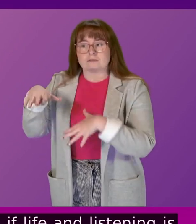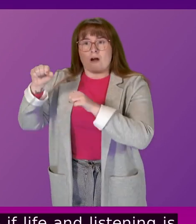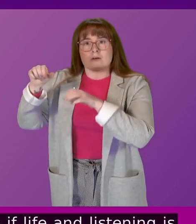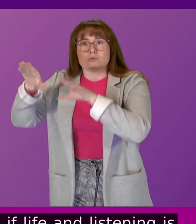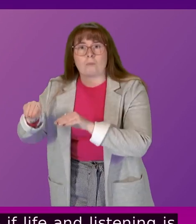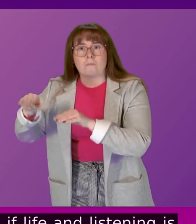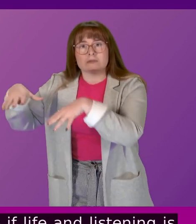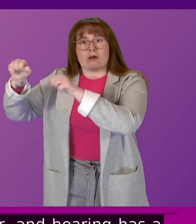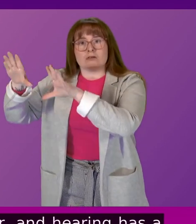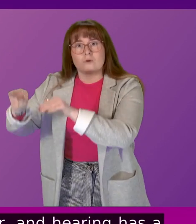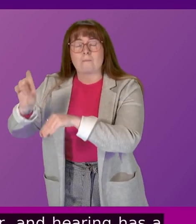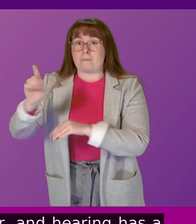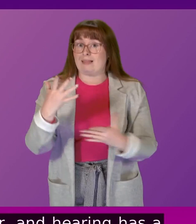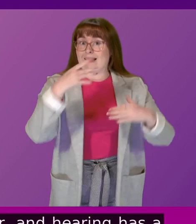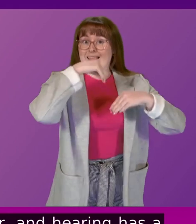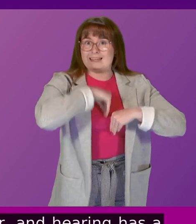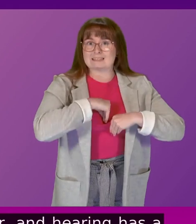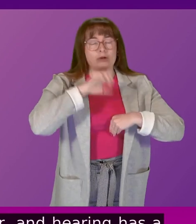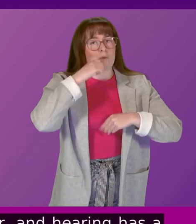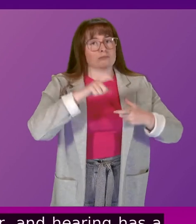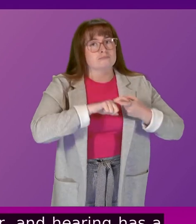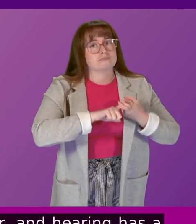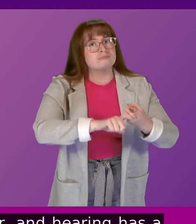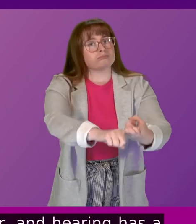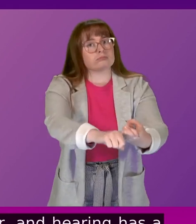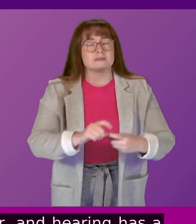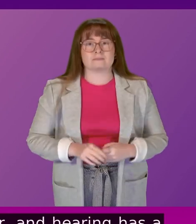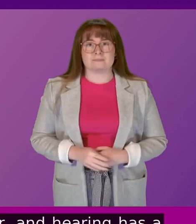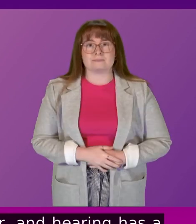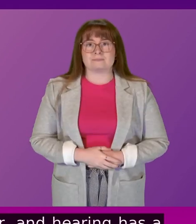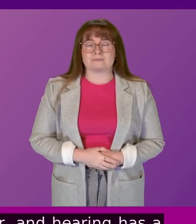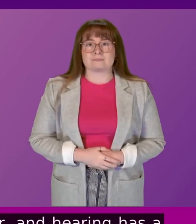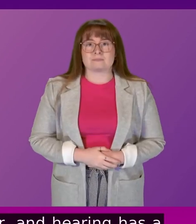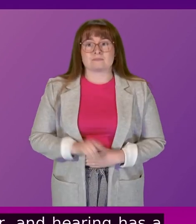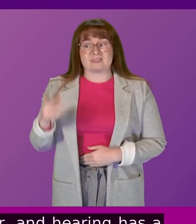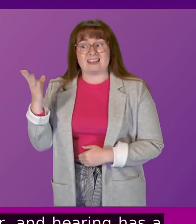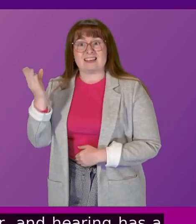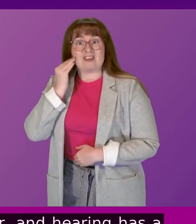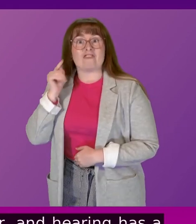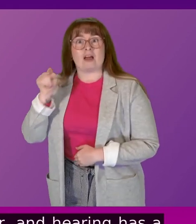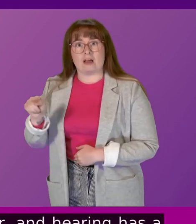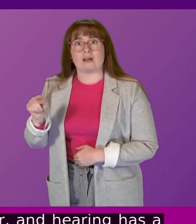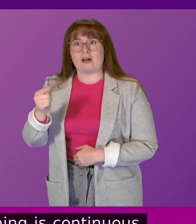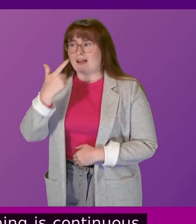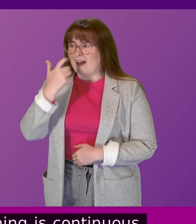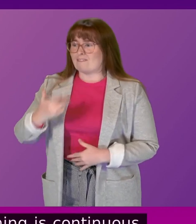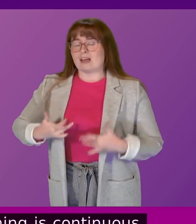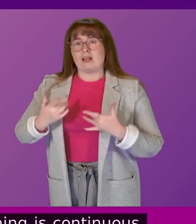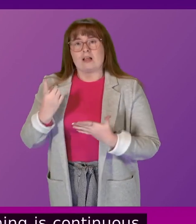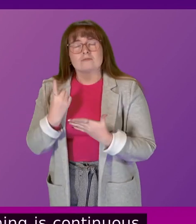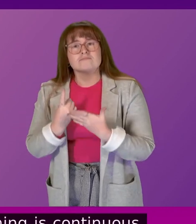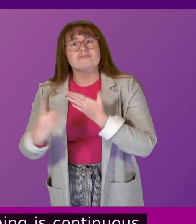end, but listening is continuous. Now, hearing can bring about the illusion